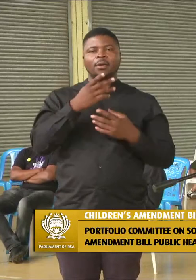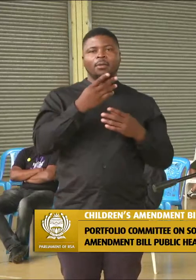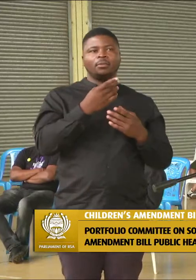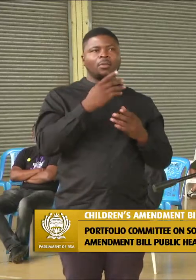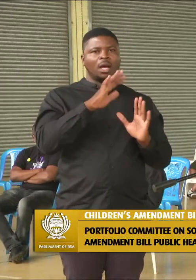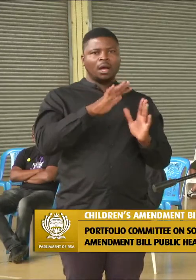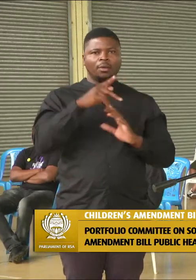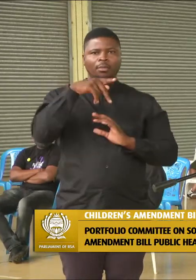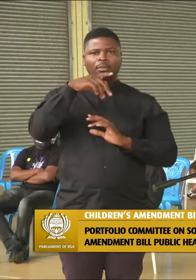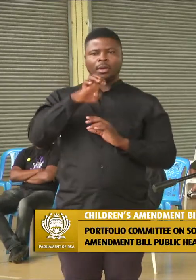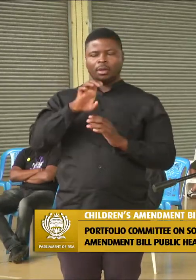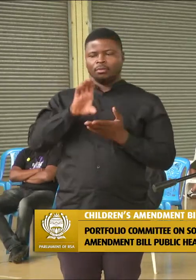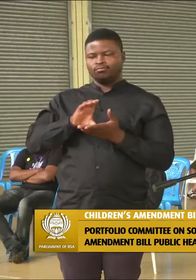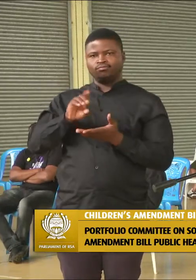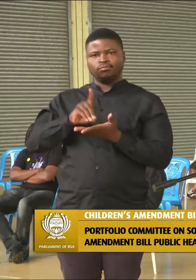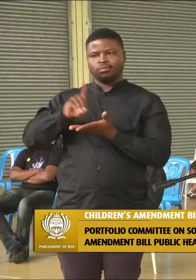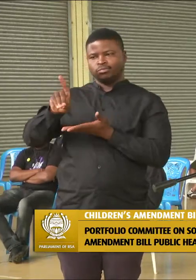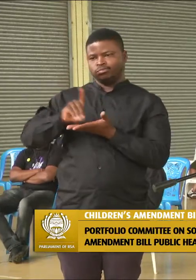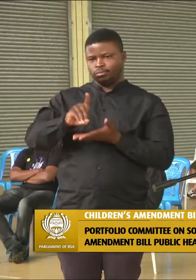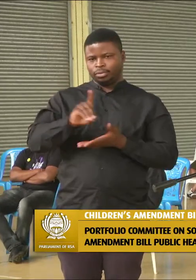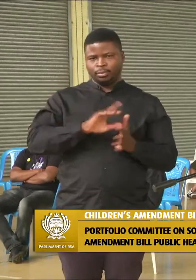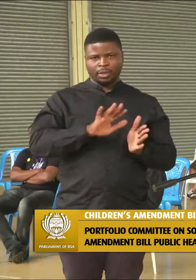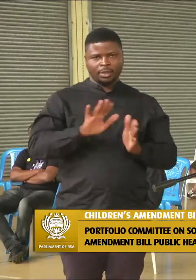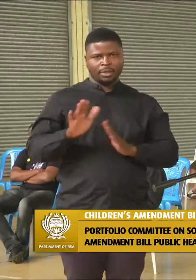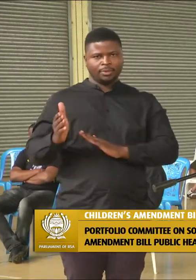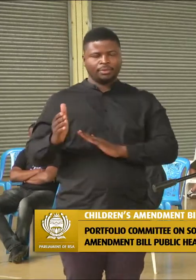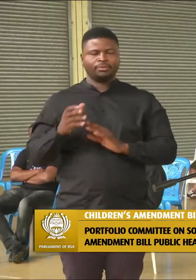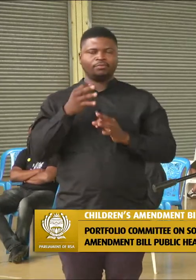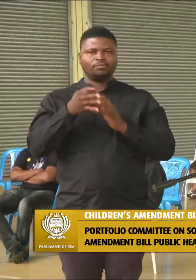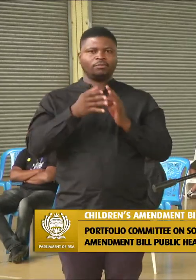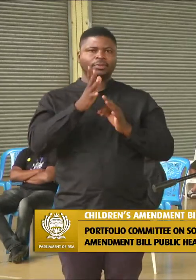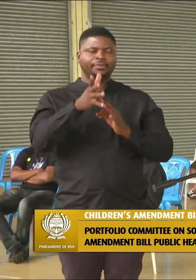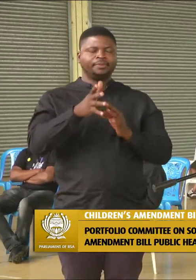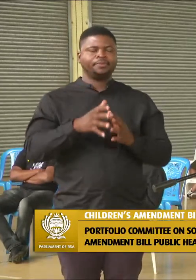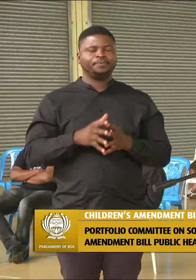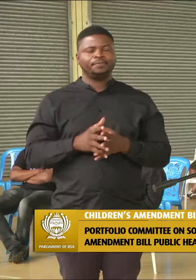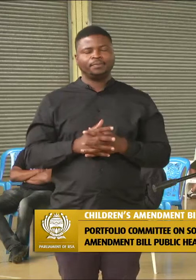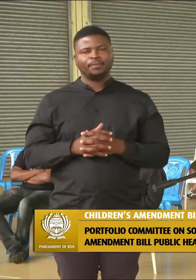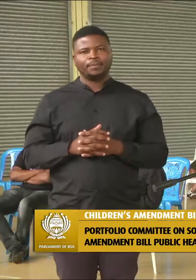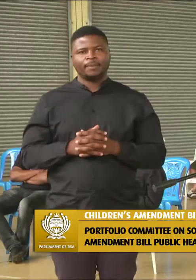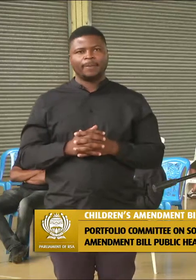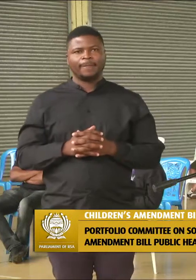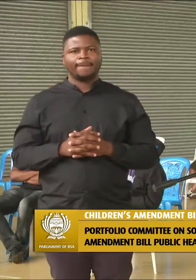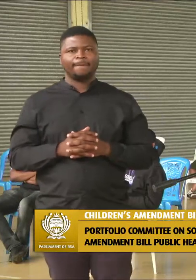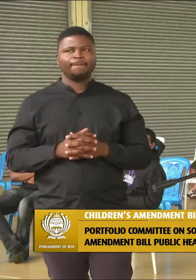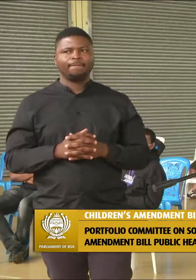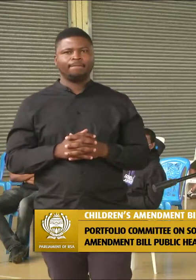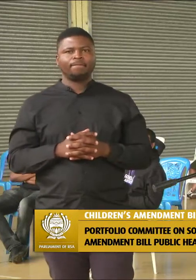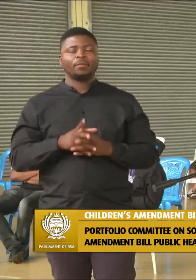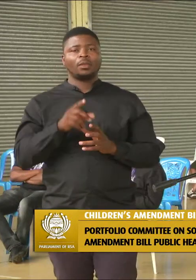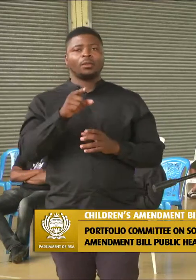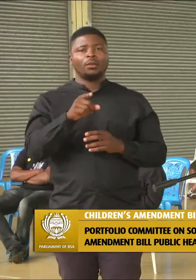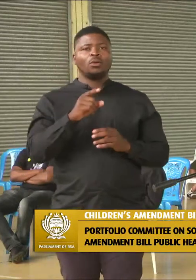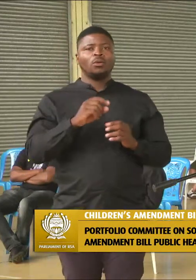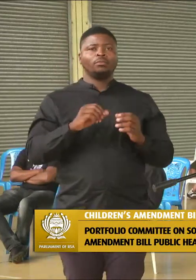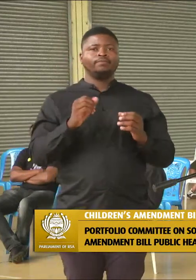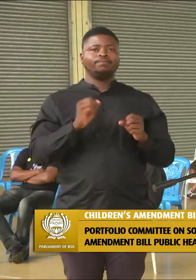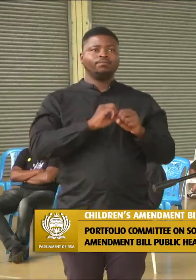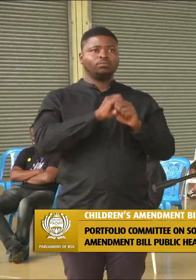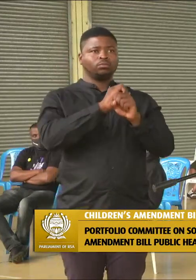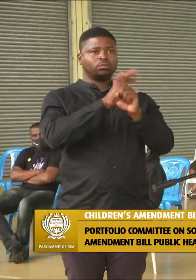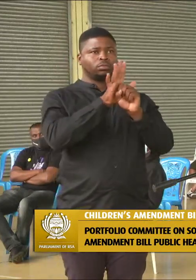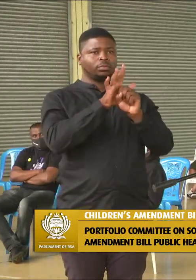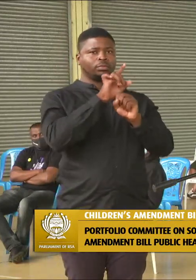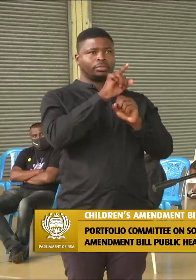okuzivikela ku-COVID lapha ya einkulisa. When COVID started and the lockdown started on